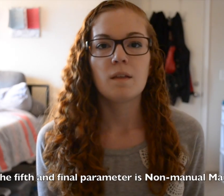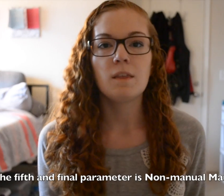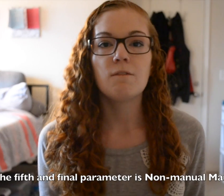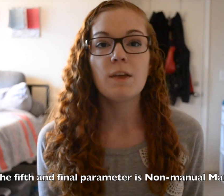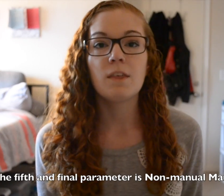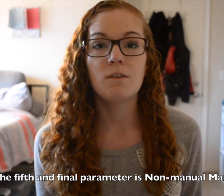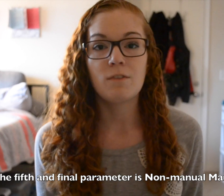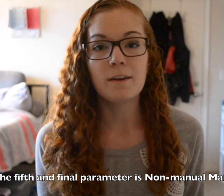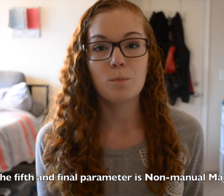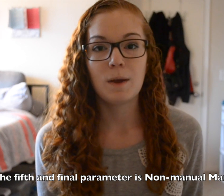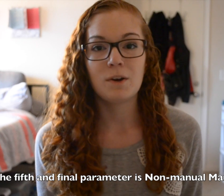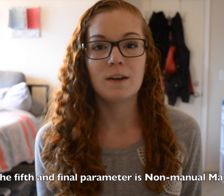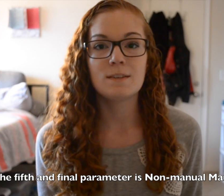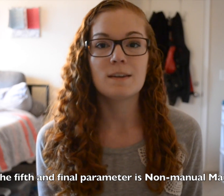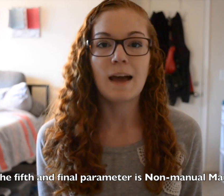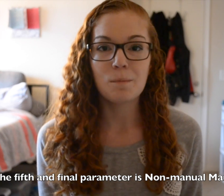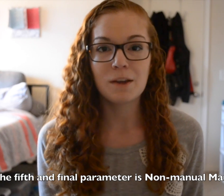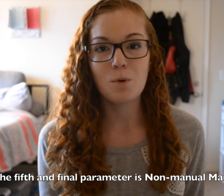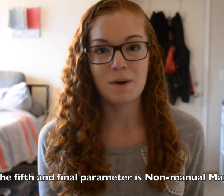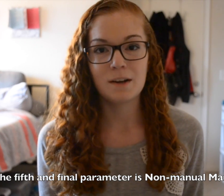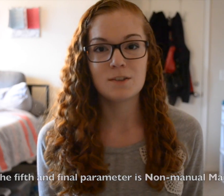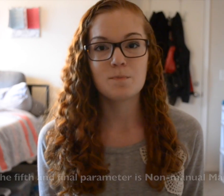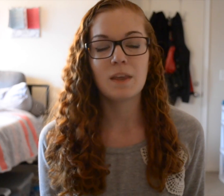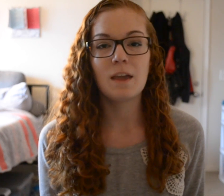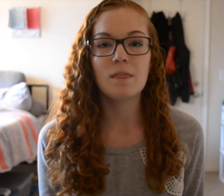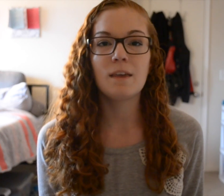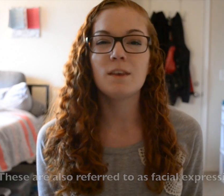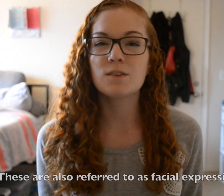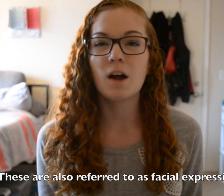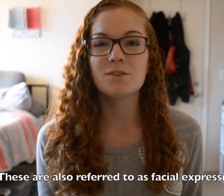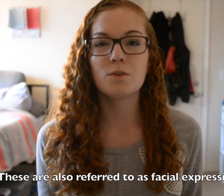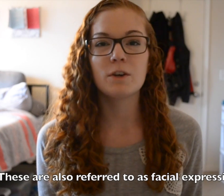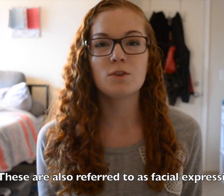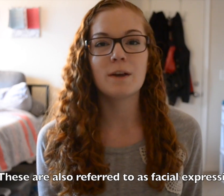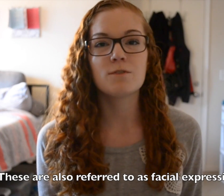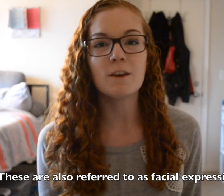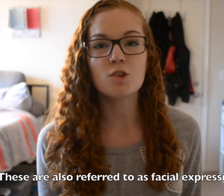The fifth and final parameter is non-manual markers, and these are also referred to as facial